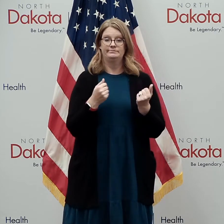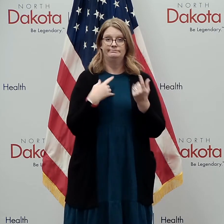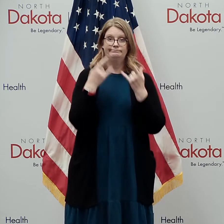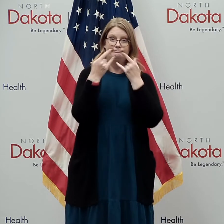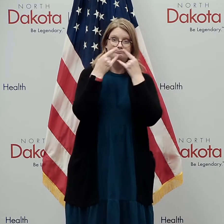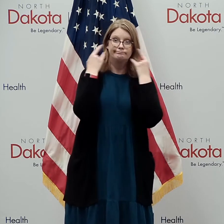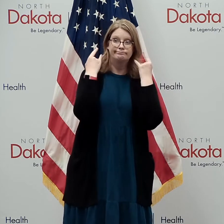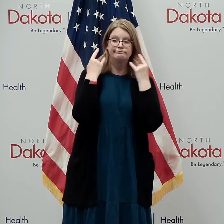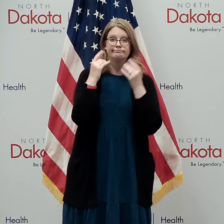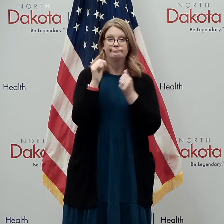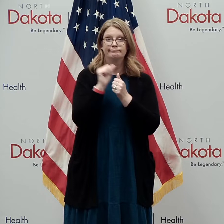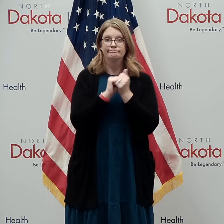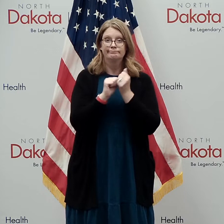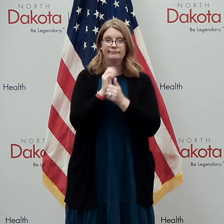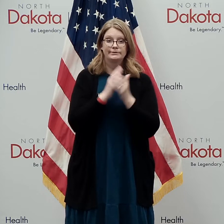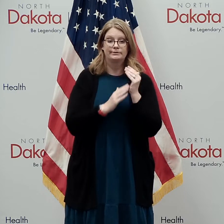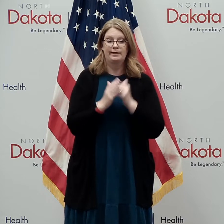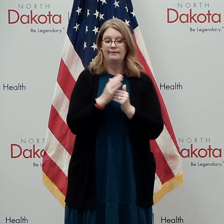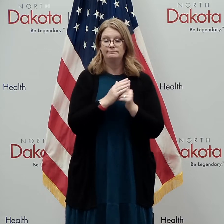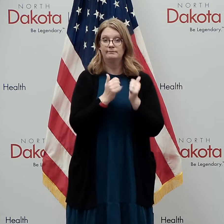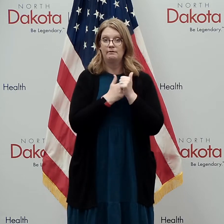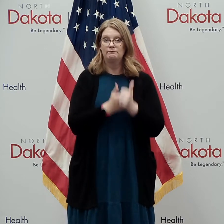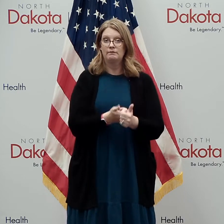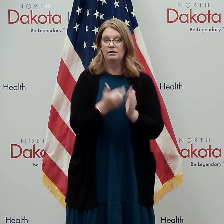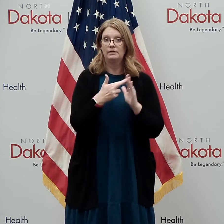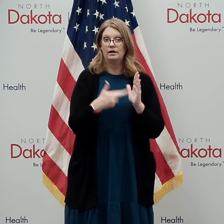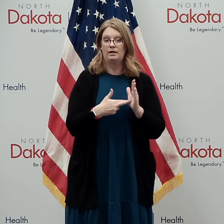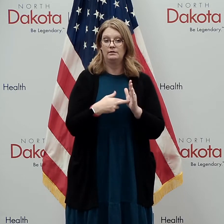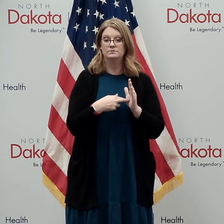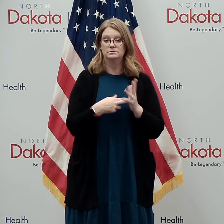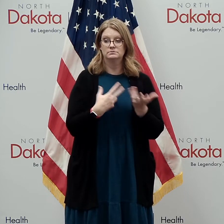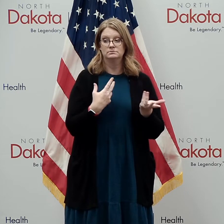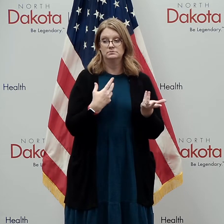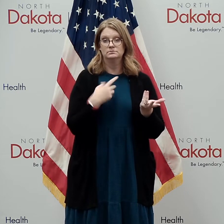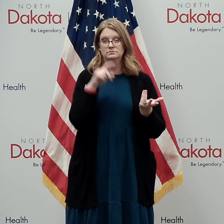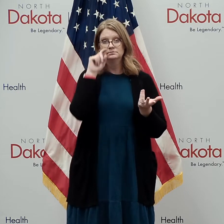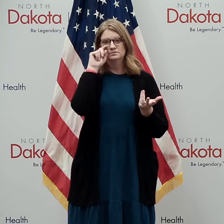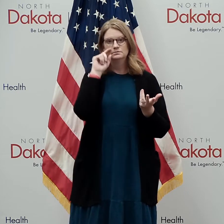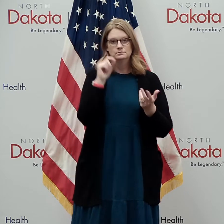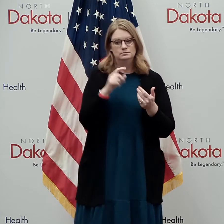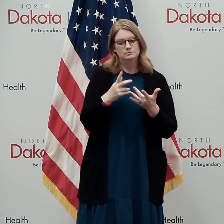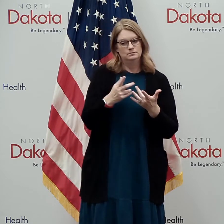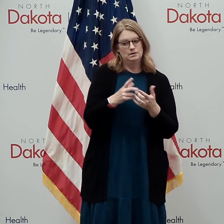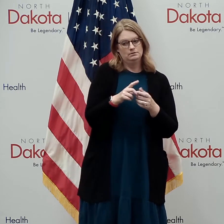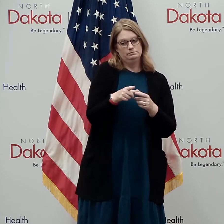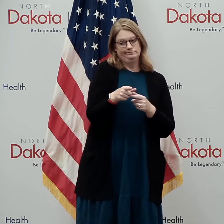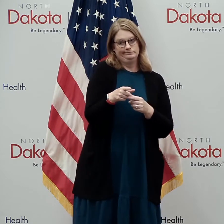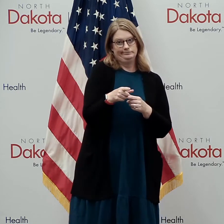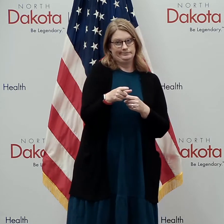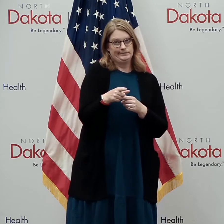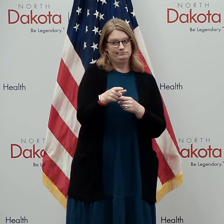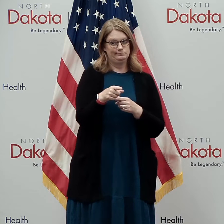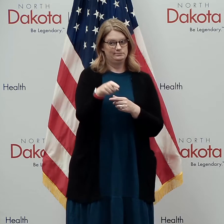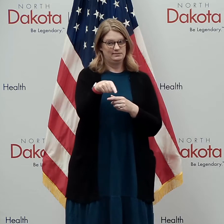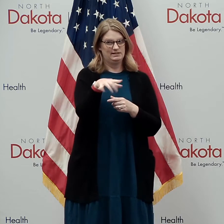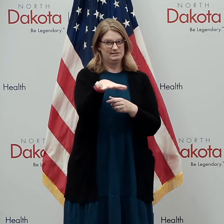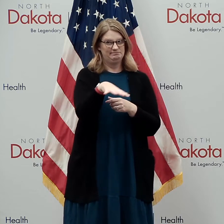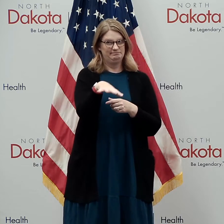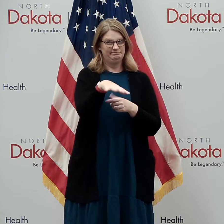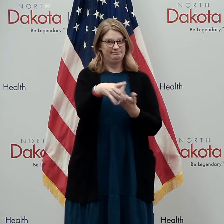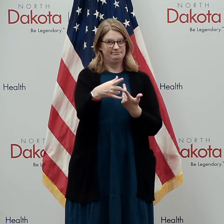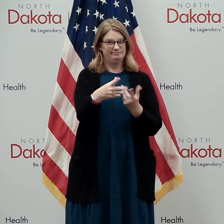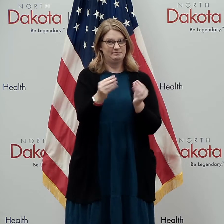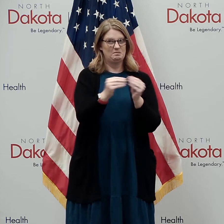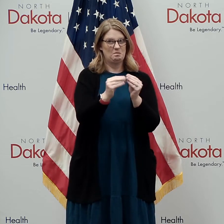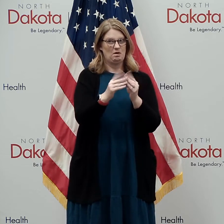either mask up North Dakota or following the guidelines, because just mathematically you're more likely to run into the virus or a person carrying that virus